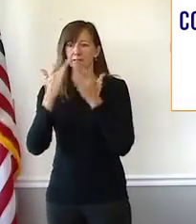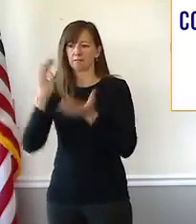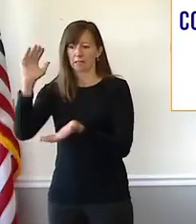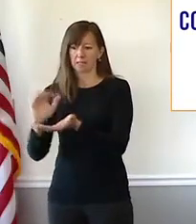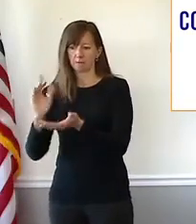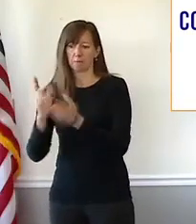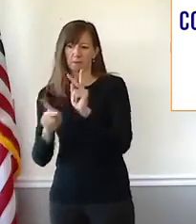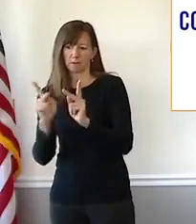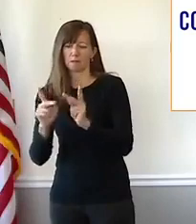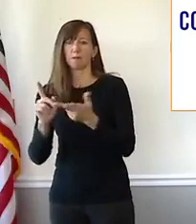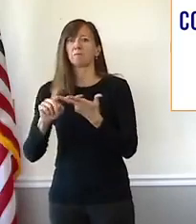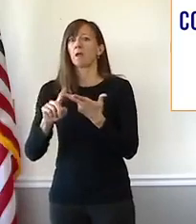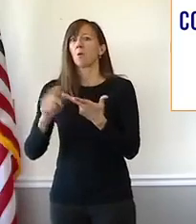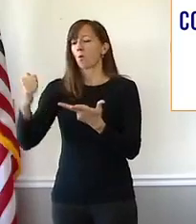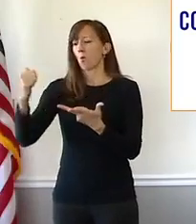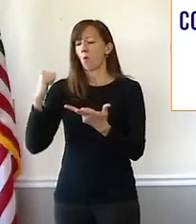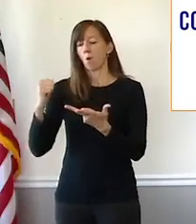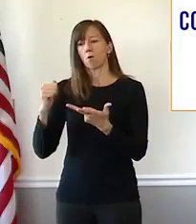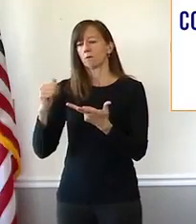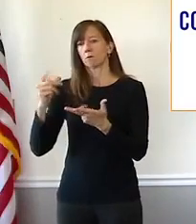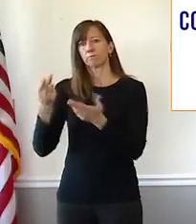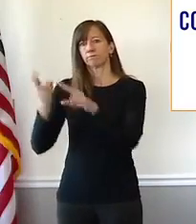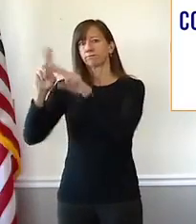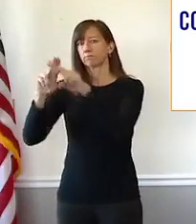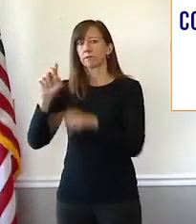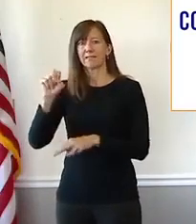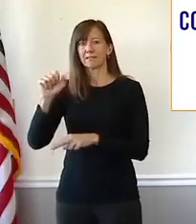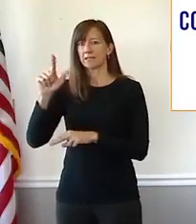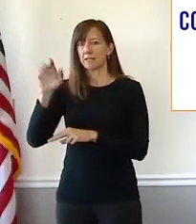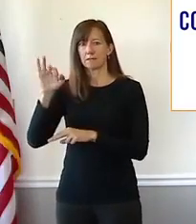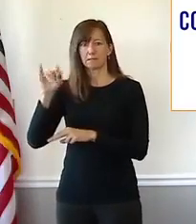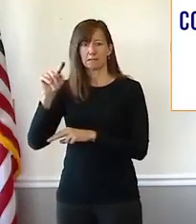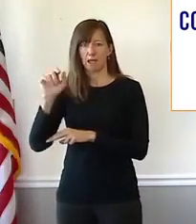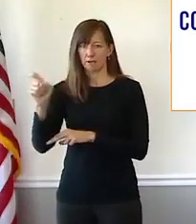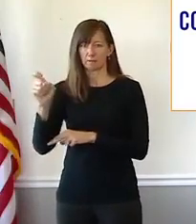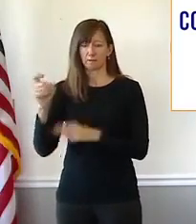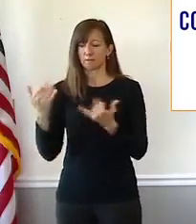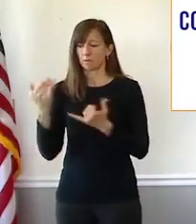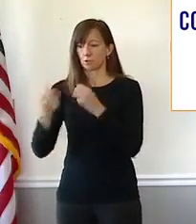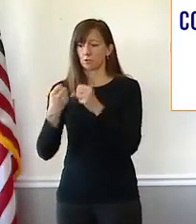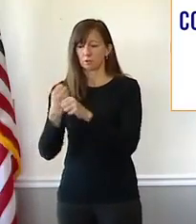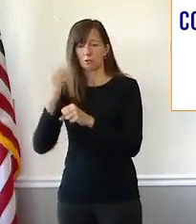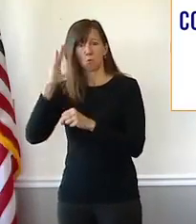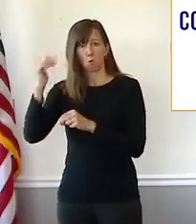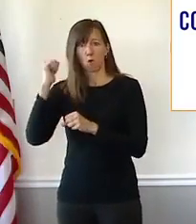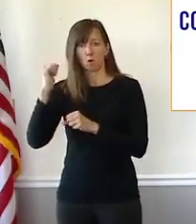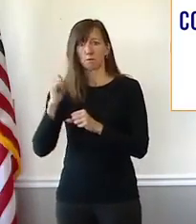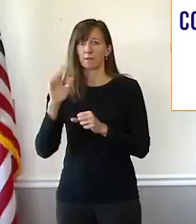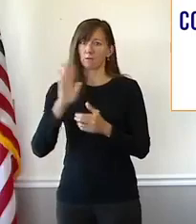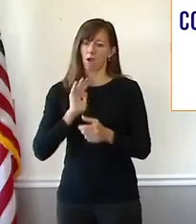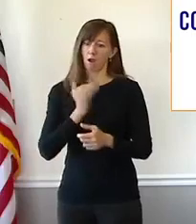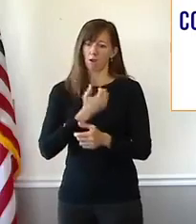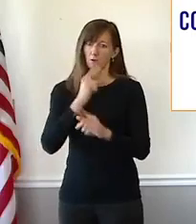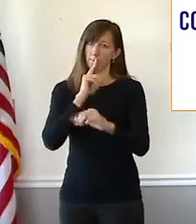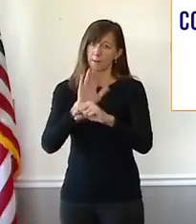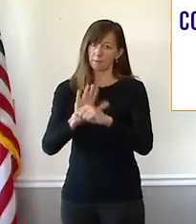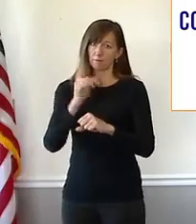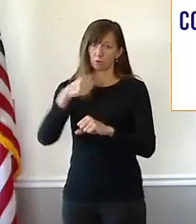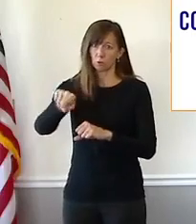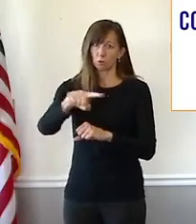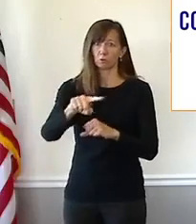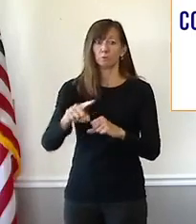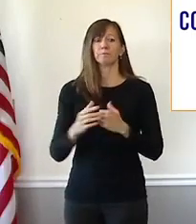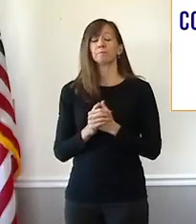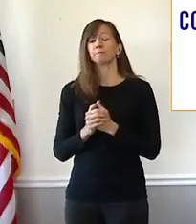in 2021. That is our commitment to you and to our staff and county employees. Now, that doesn't mean we're not going to have to work hard